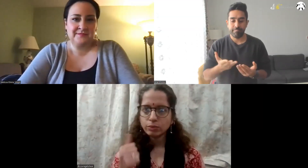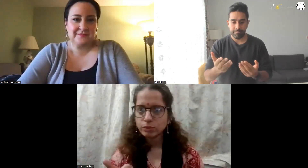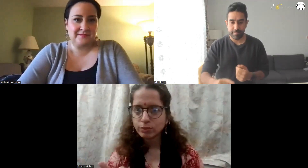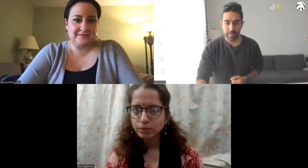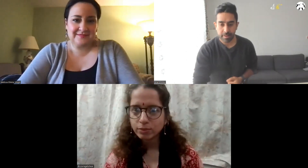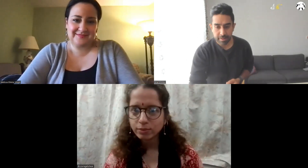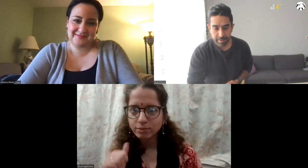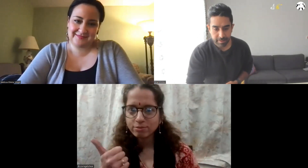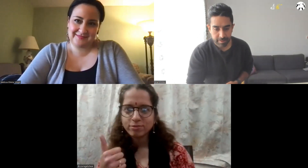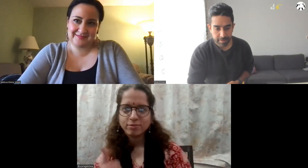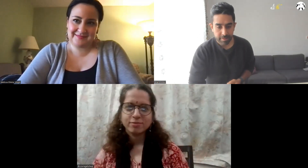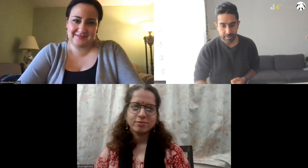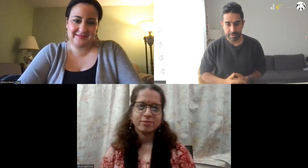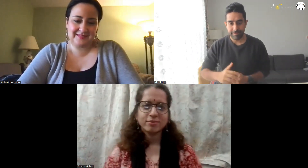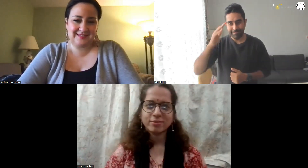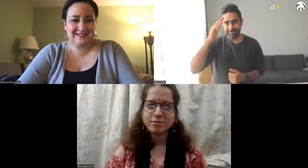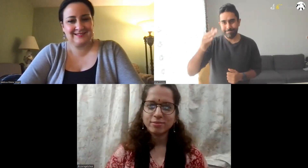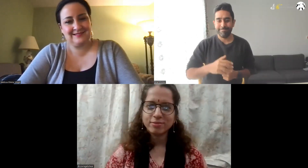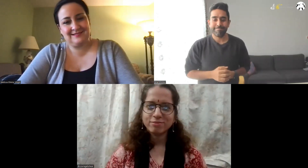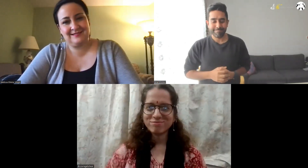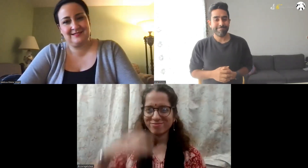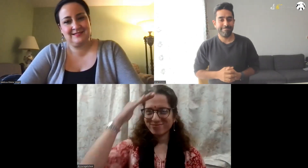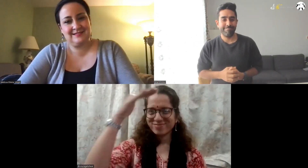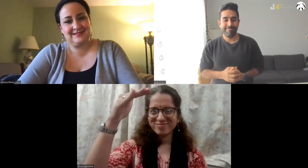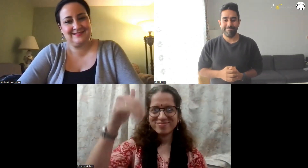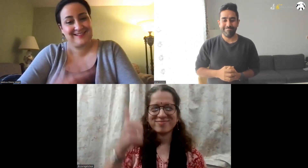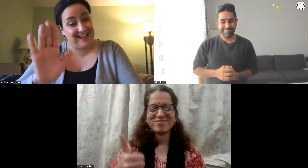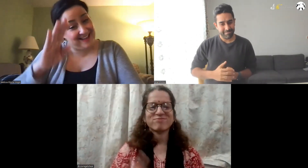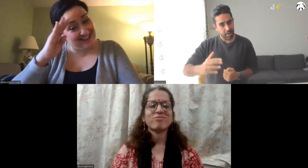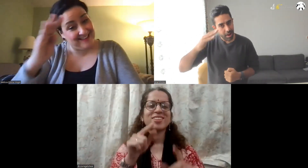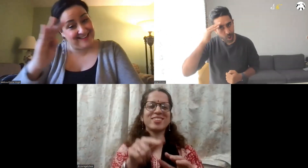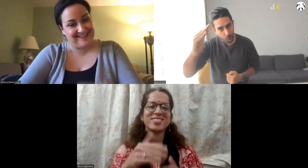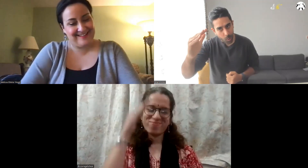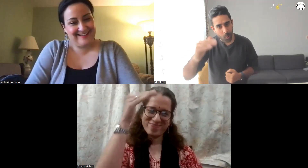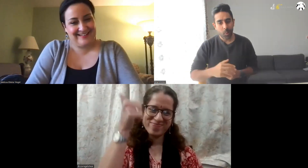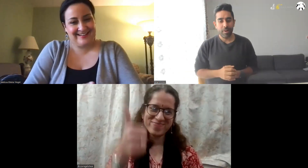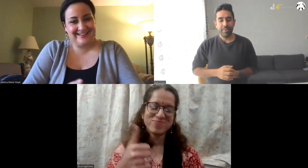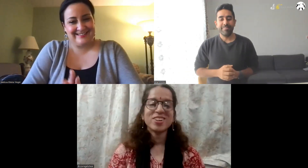So can someone spotlight? Where is all right? Hello.